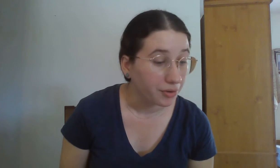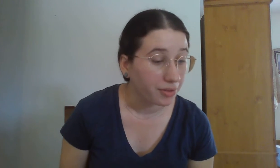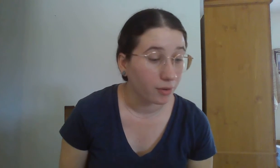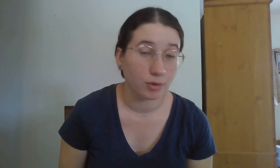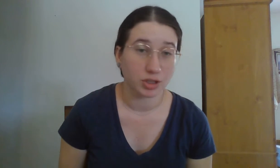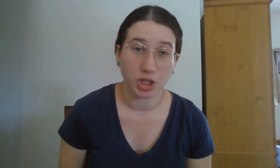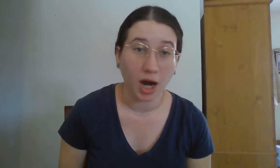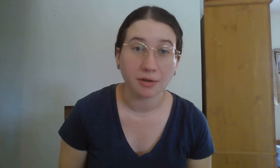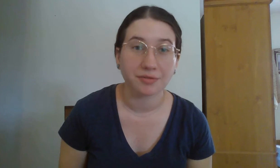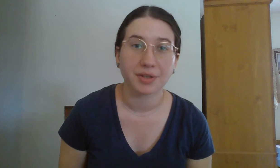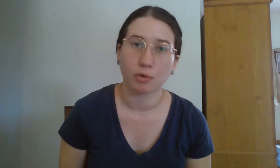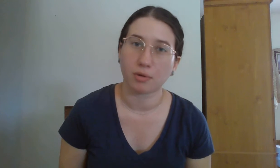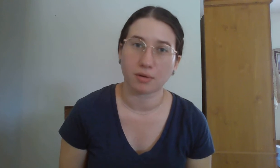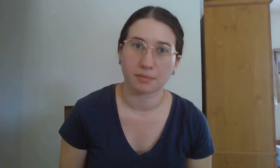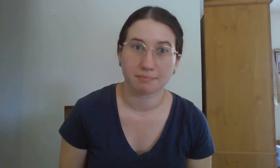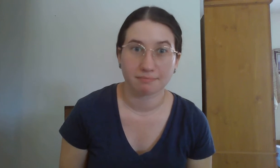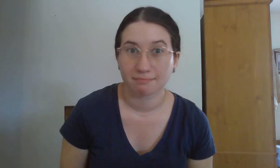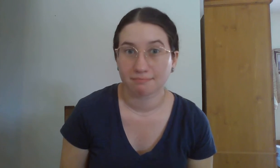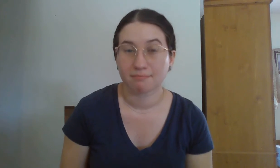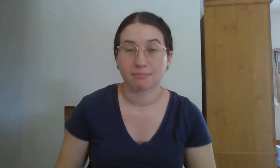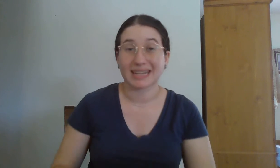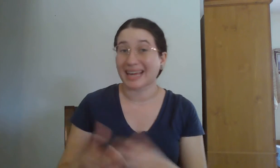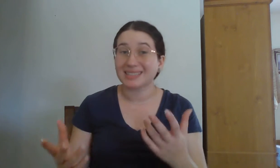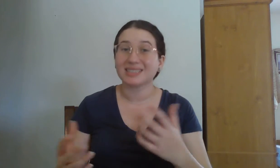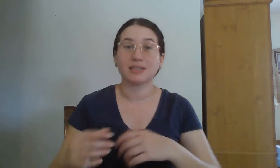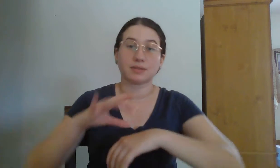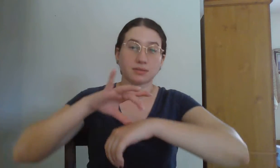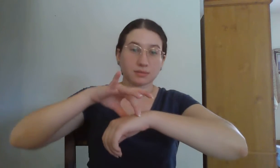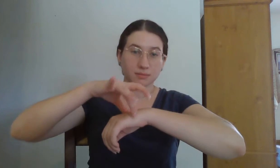Earth or geography or planet even,